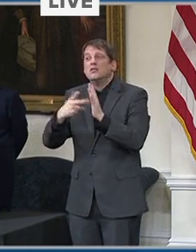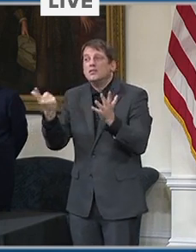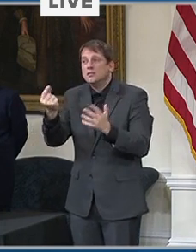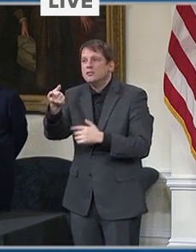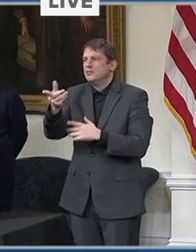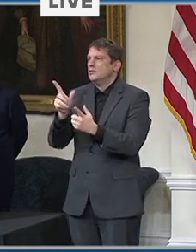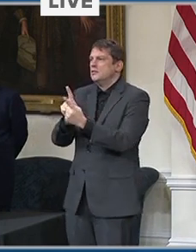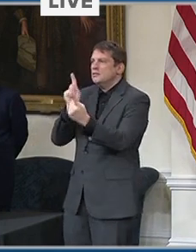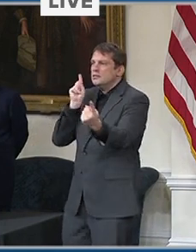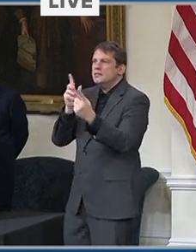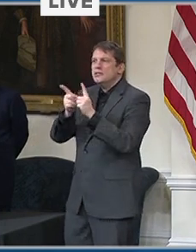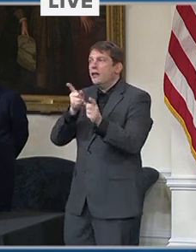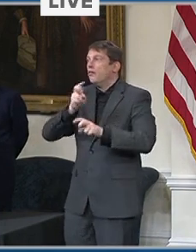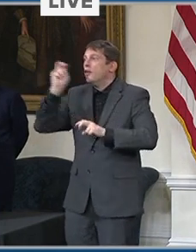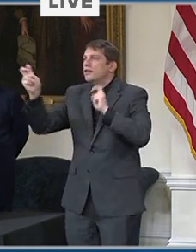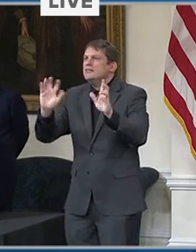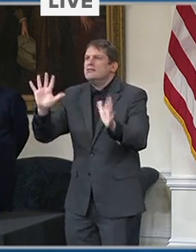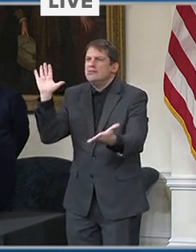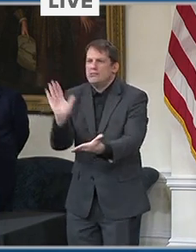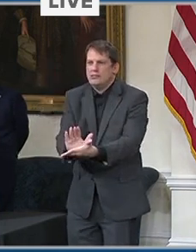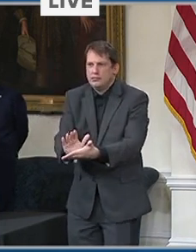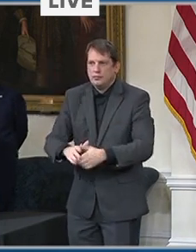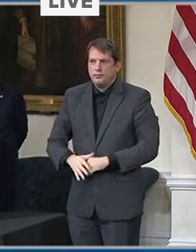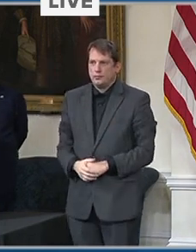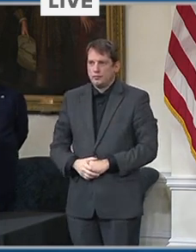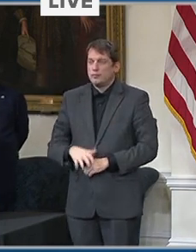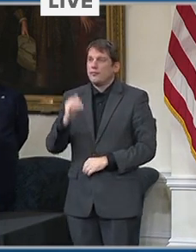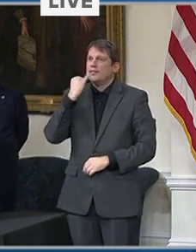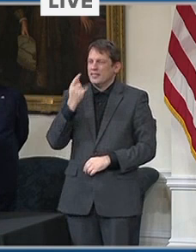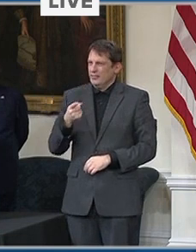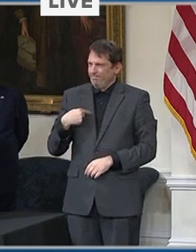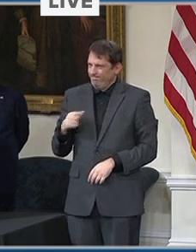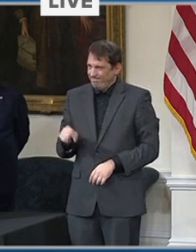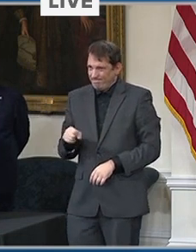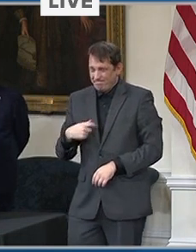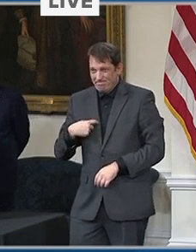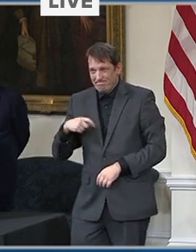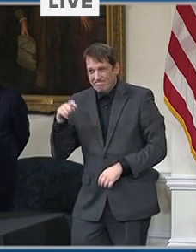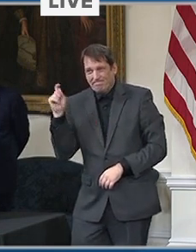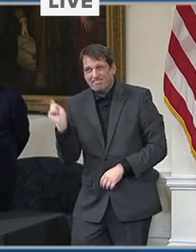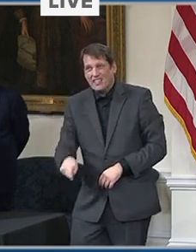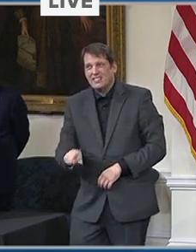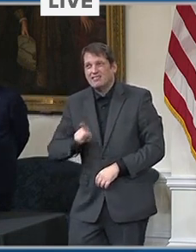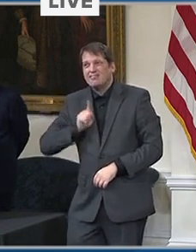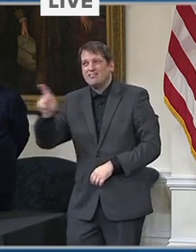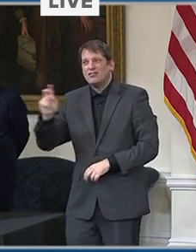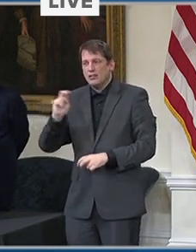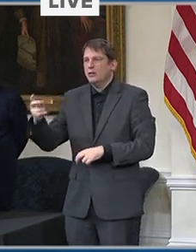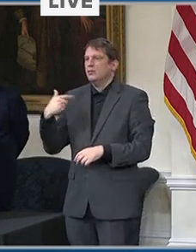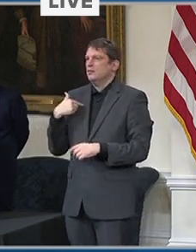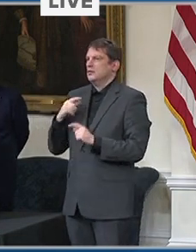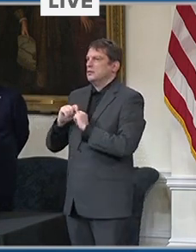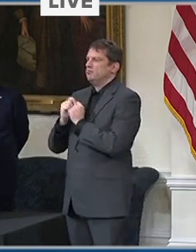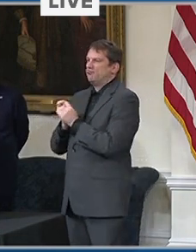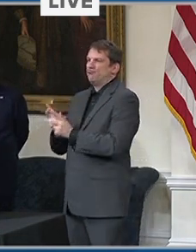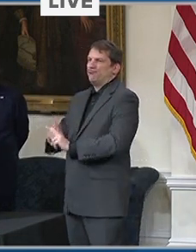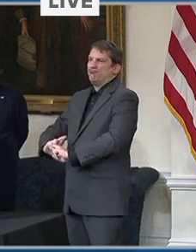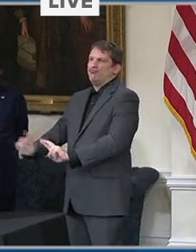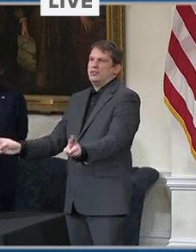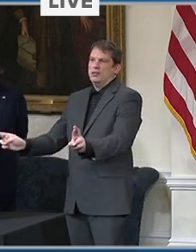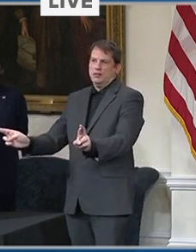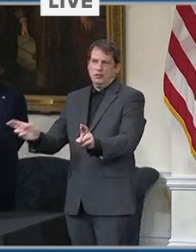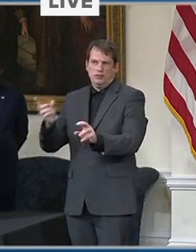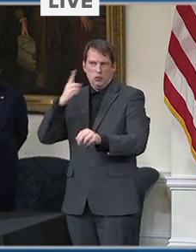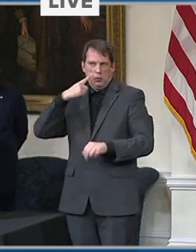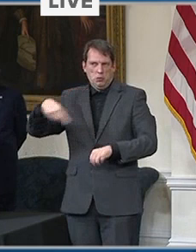So please know, if you must travel, our team will be ready. Here are some reminders that will help keep you safe. Out on the